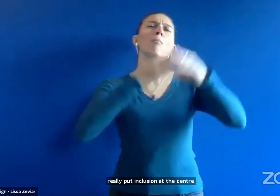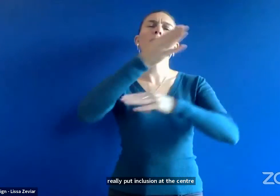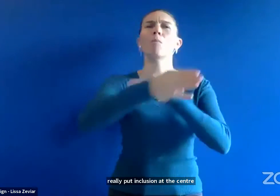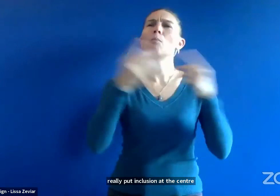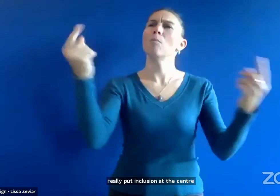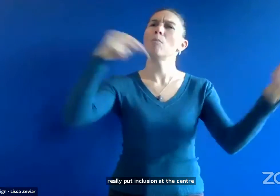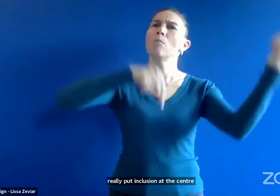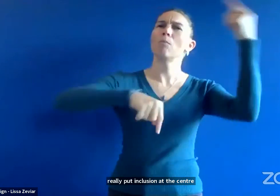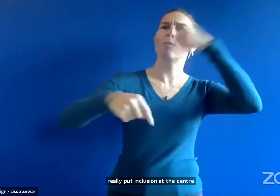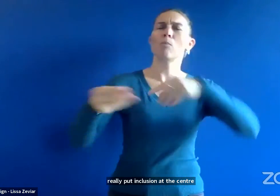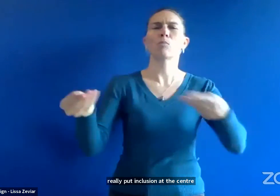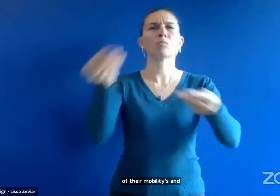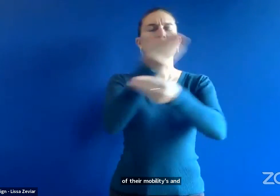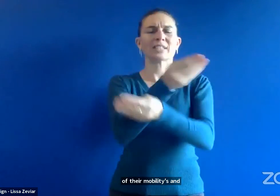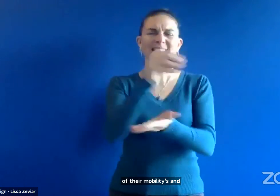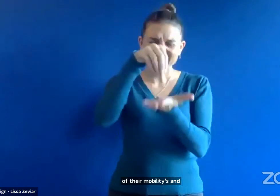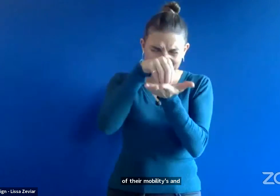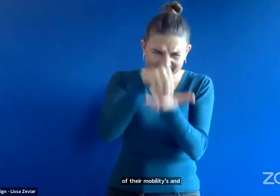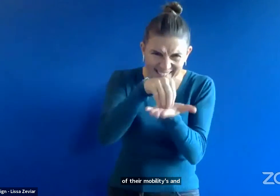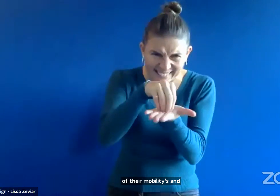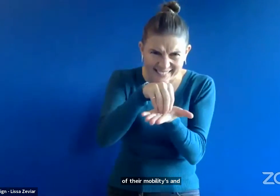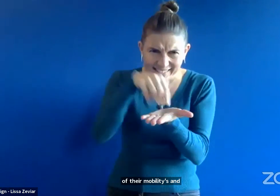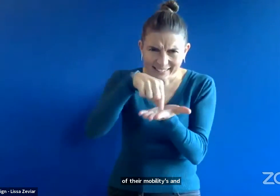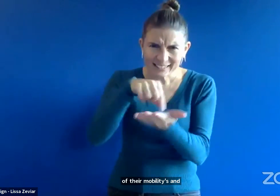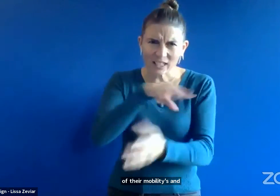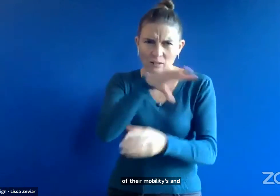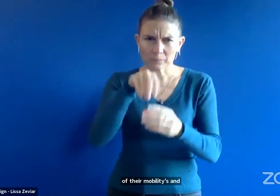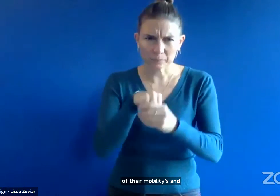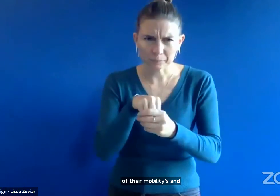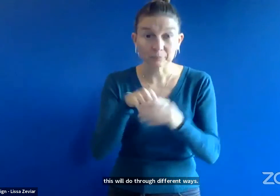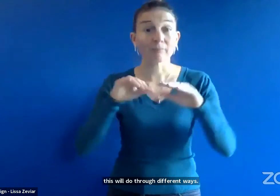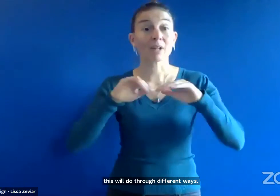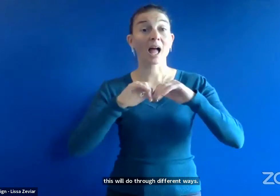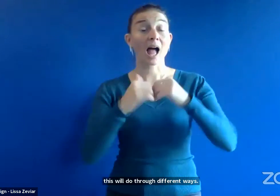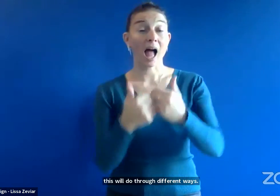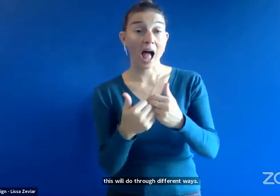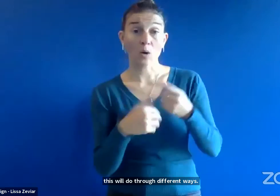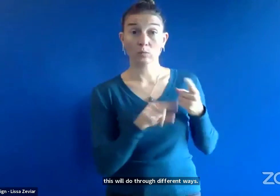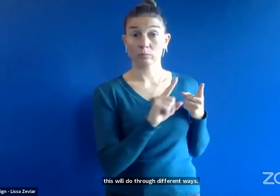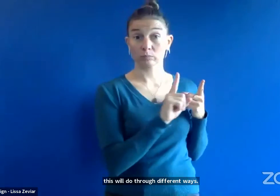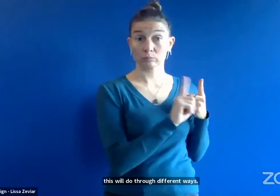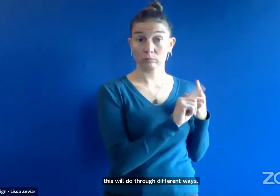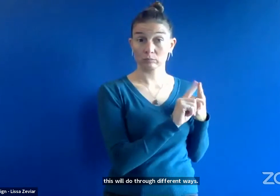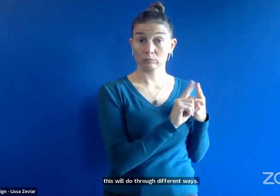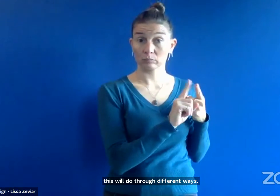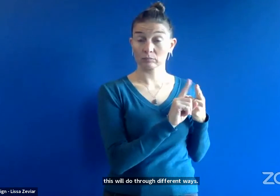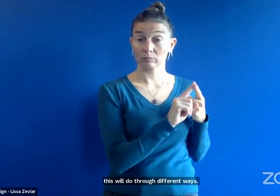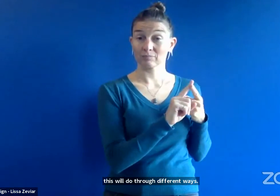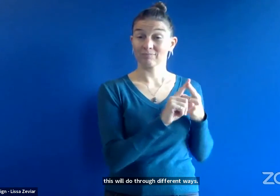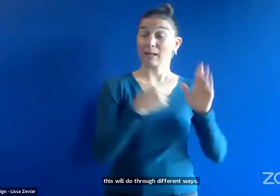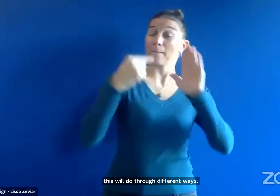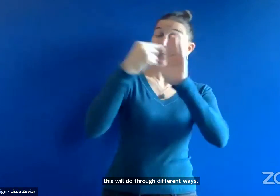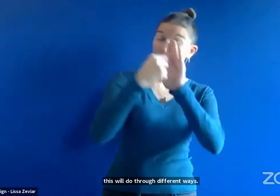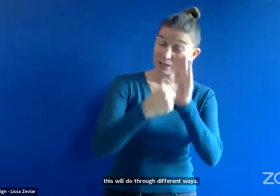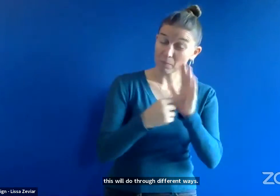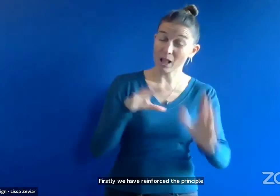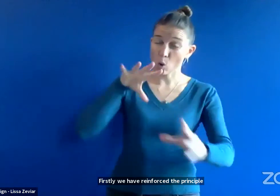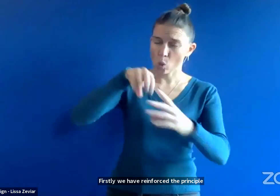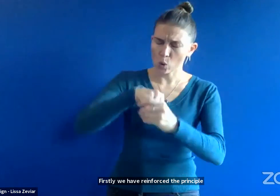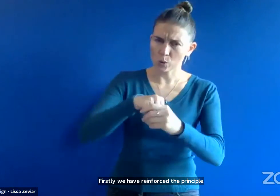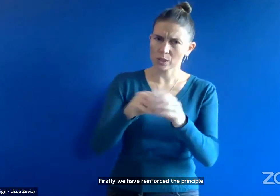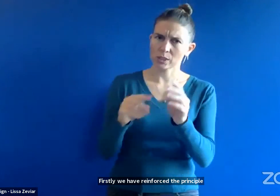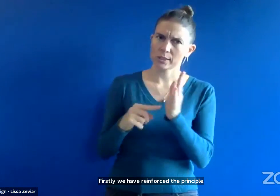to do through different ways. Firstly, we have reinforced the principle of inclusion and including students